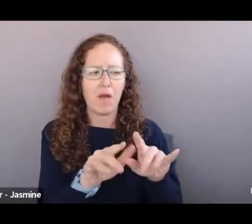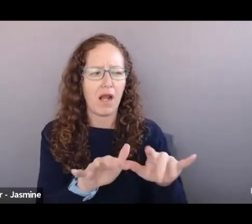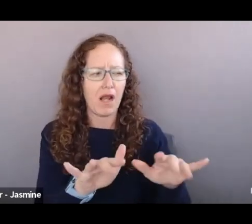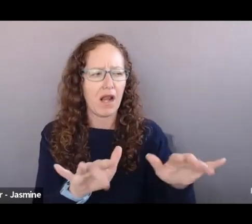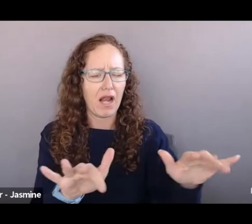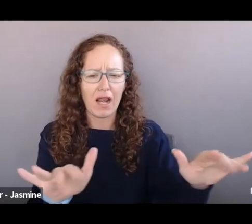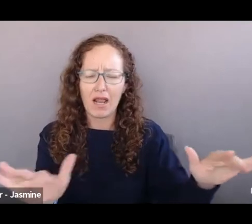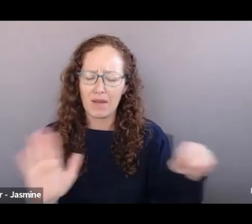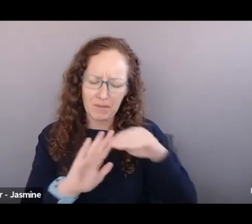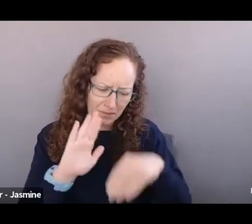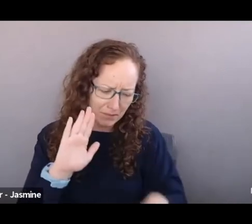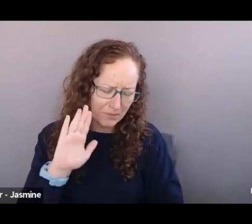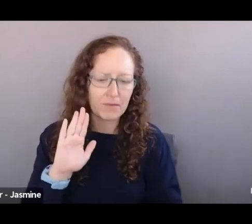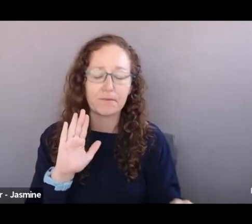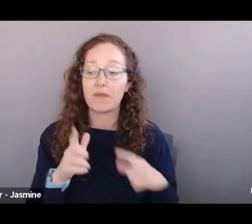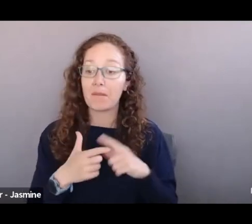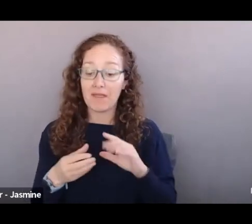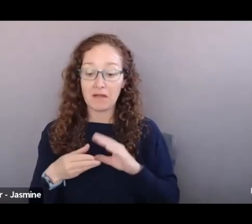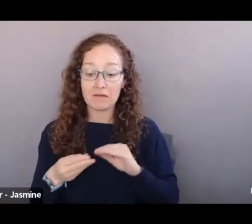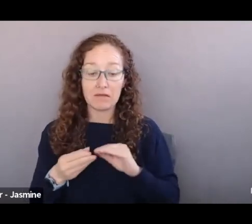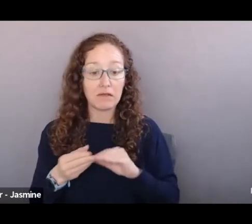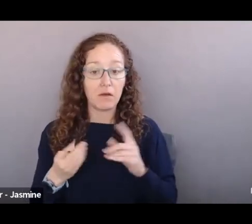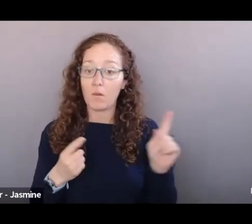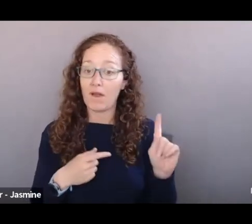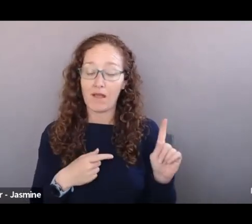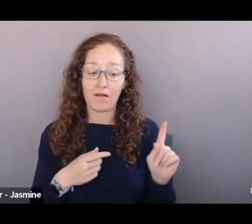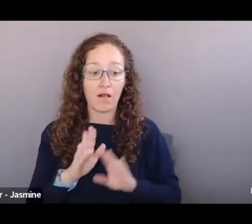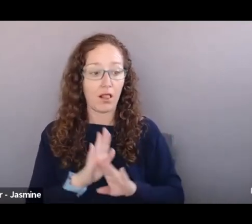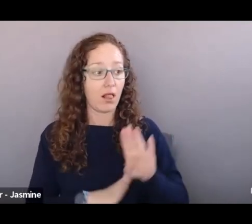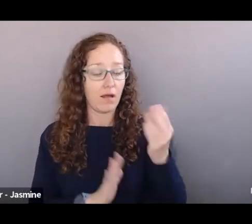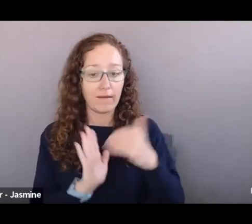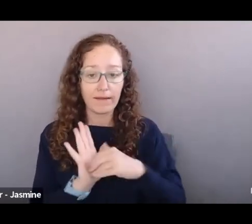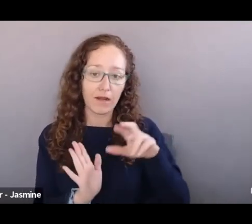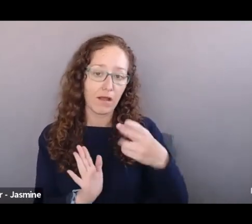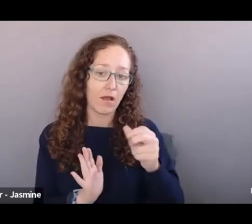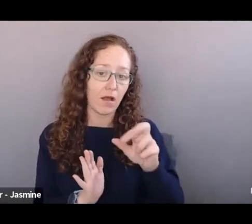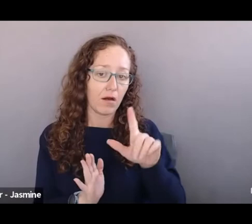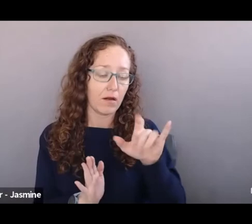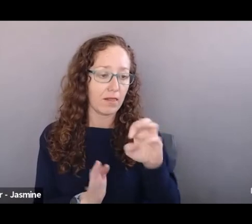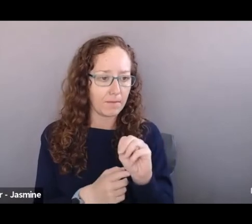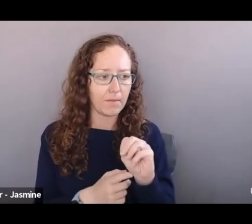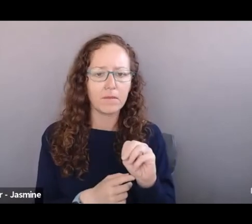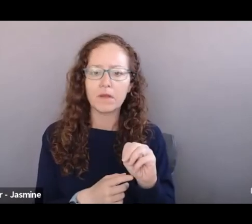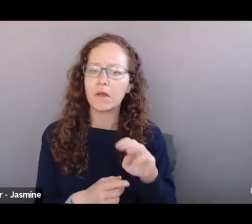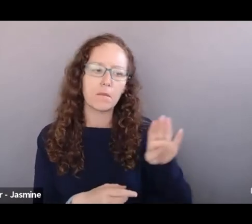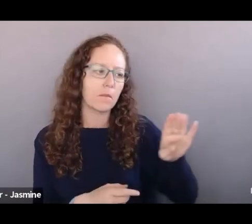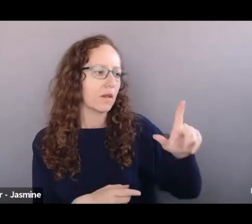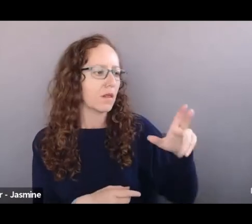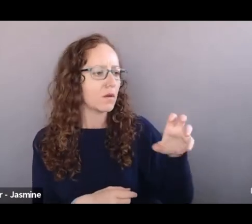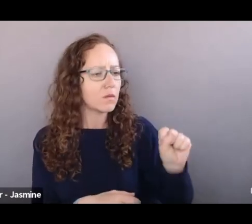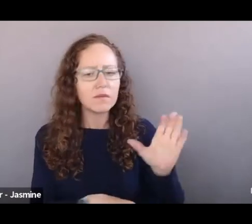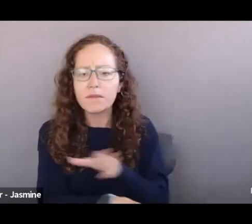narrative sparked a renaissance in Harlem after birthing the blues, an art form reinvented time and time again as a